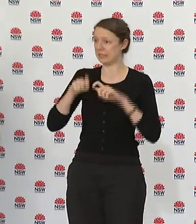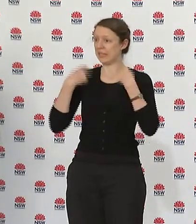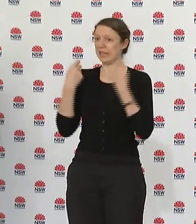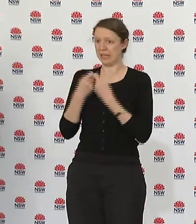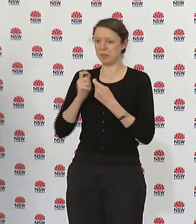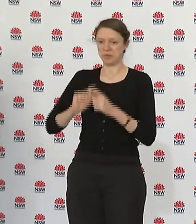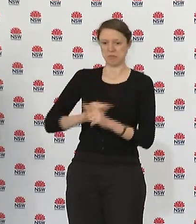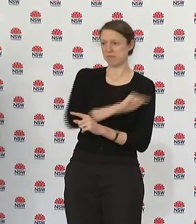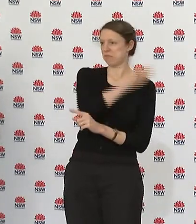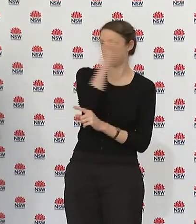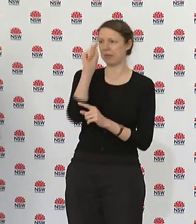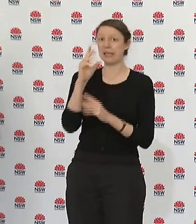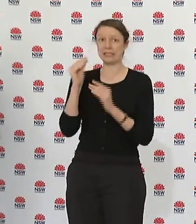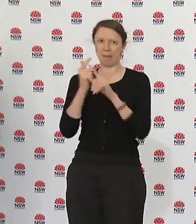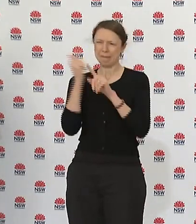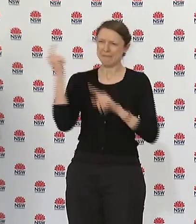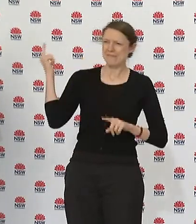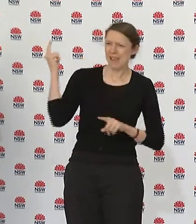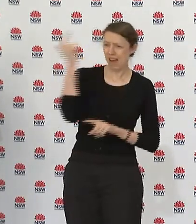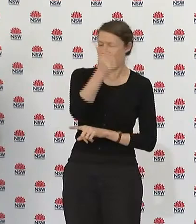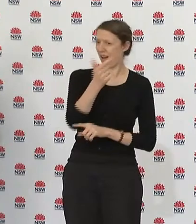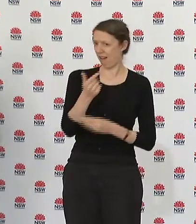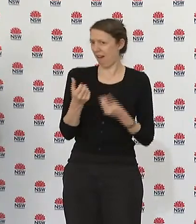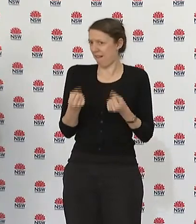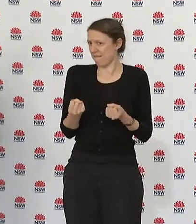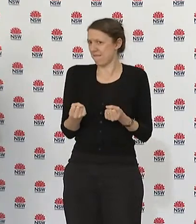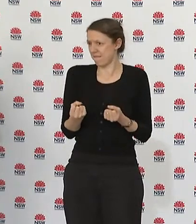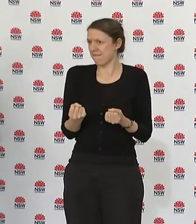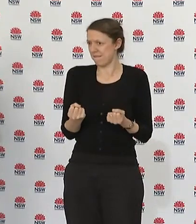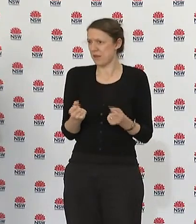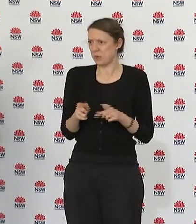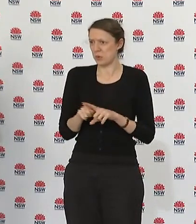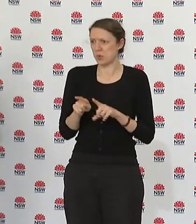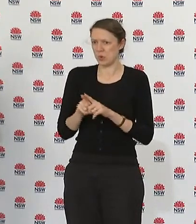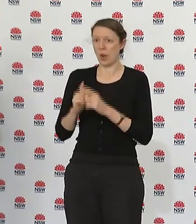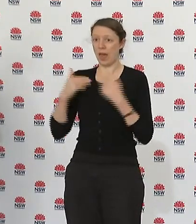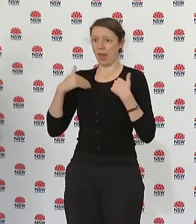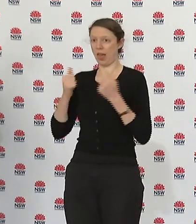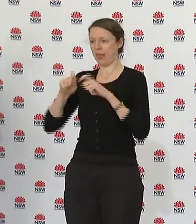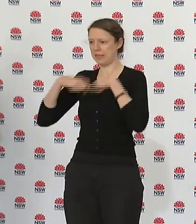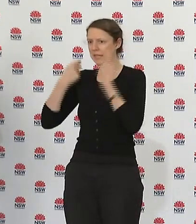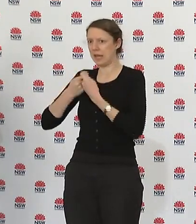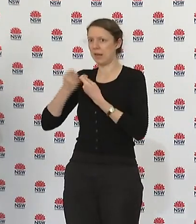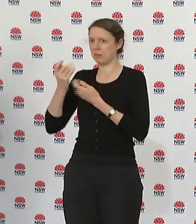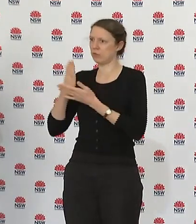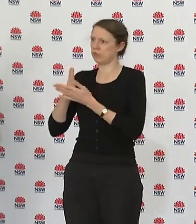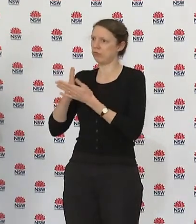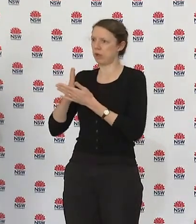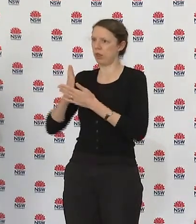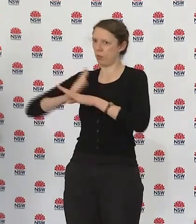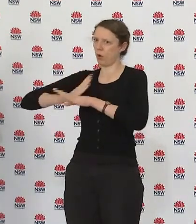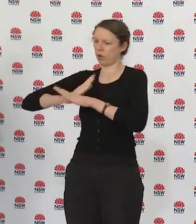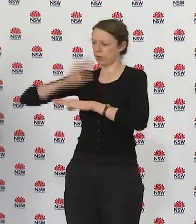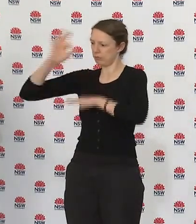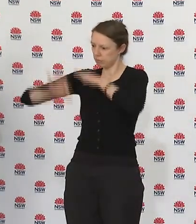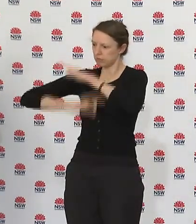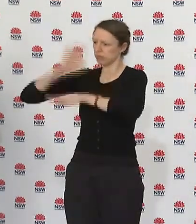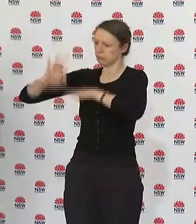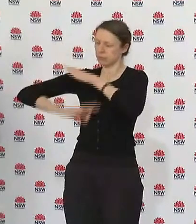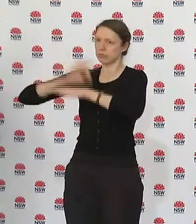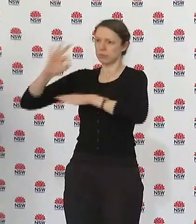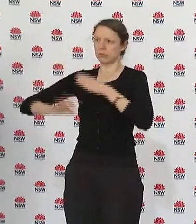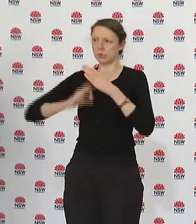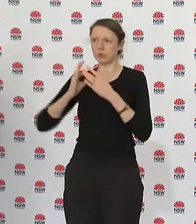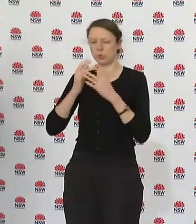what else might be needed. The health team literally are working 18, 20 hours a day looking at all those options. So if they, working with the